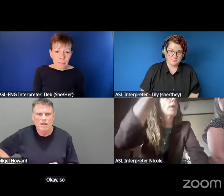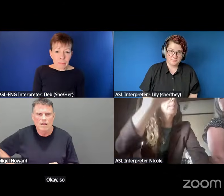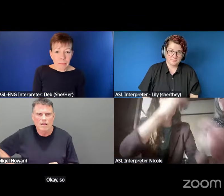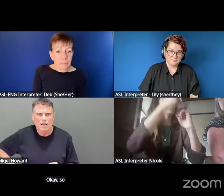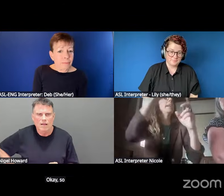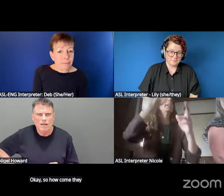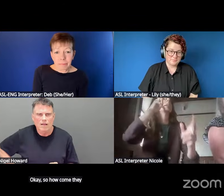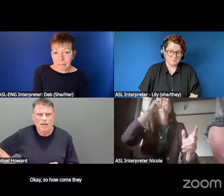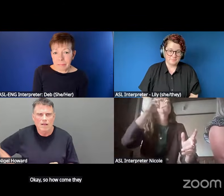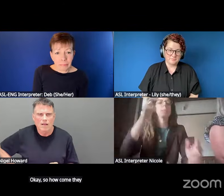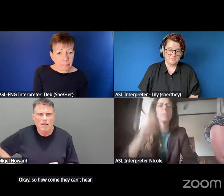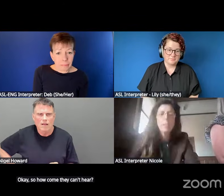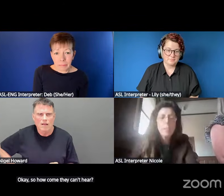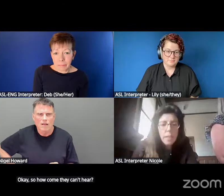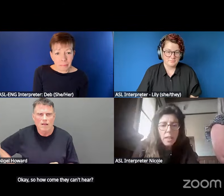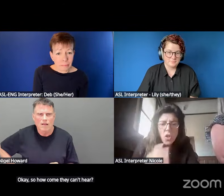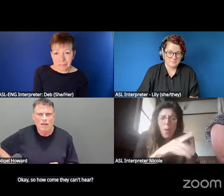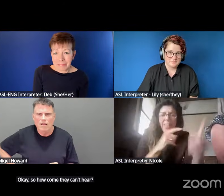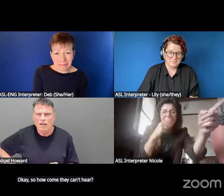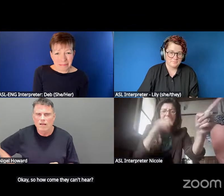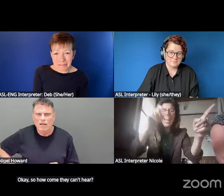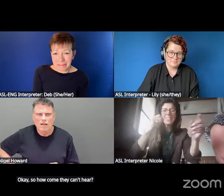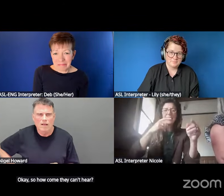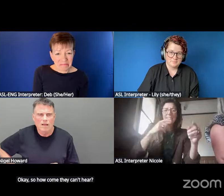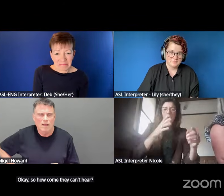Okay, so how come they can't hear?